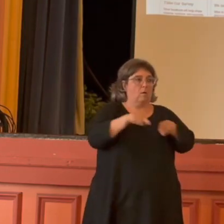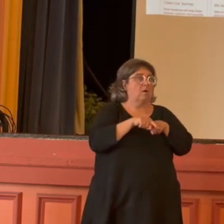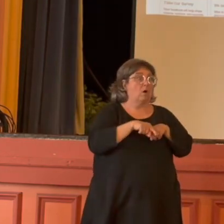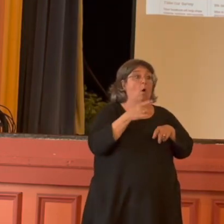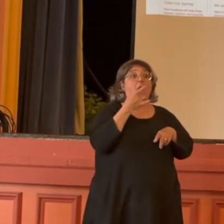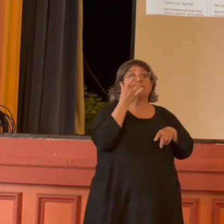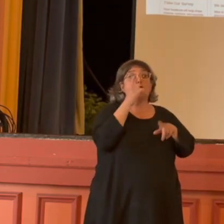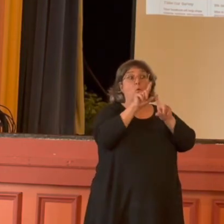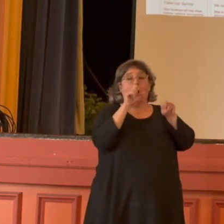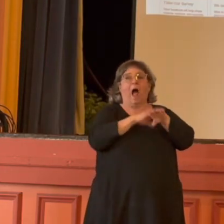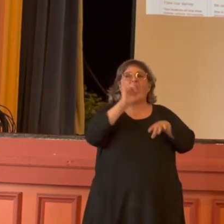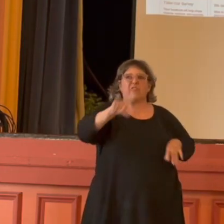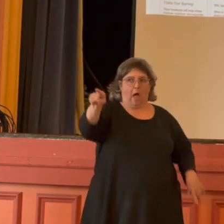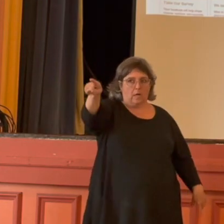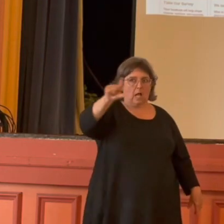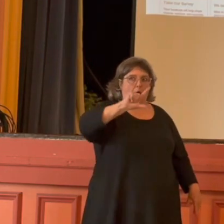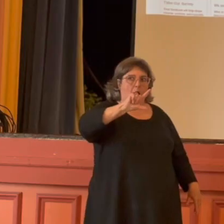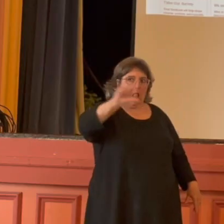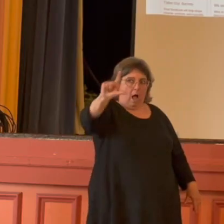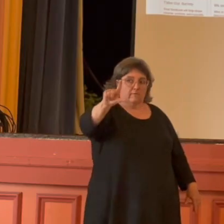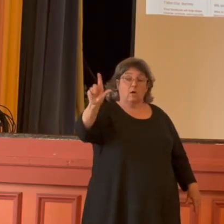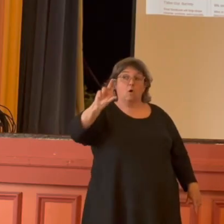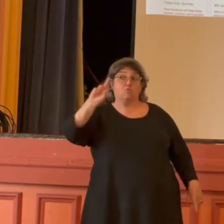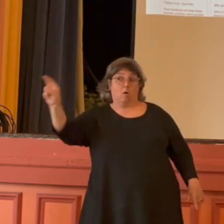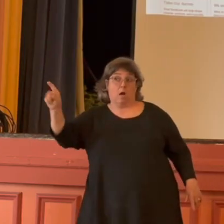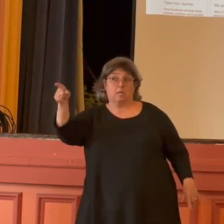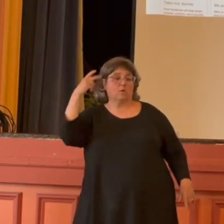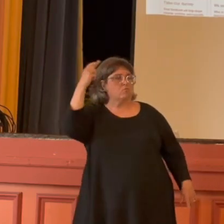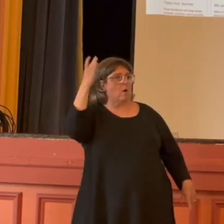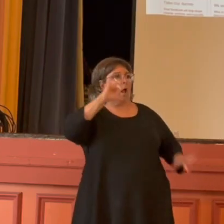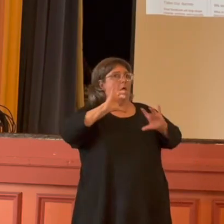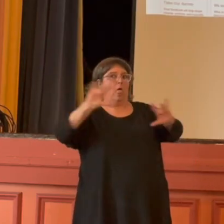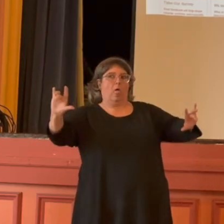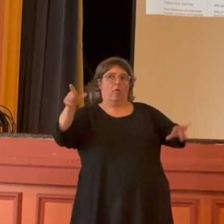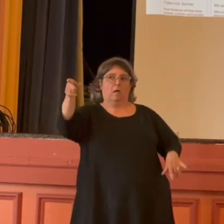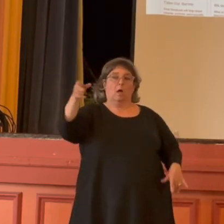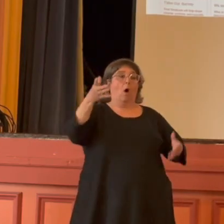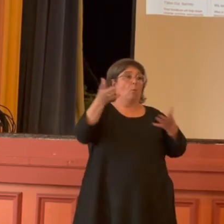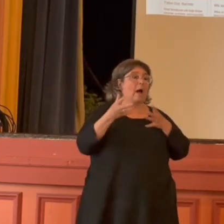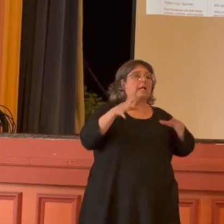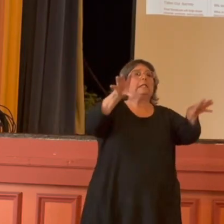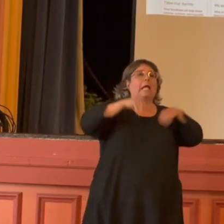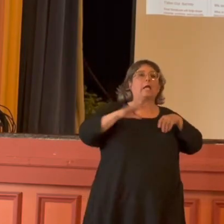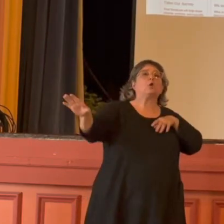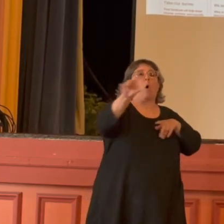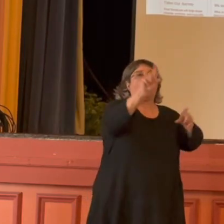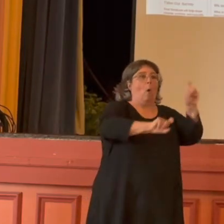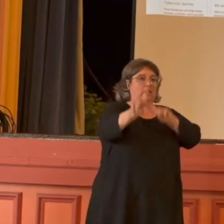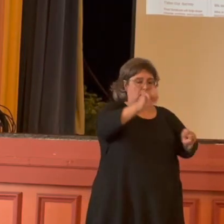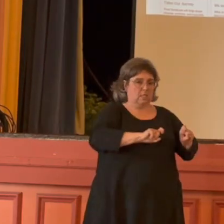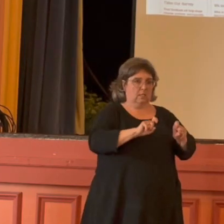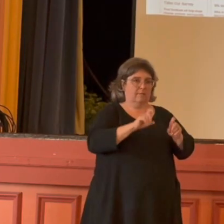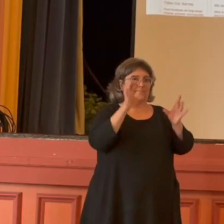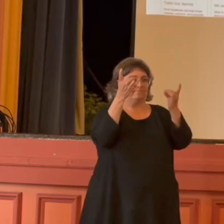few questions that's on the left-hand side, and on the right-hand side, the reason it's blank is because we want to take the questions that you all have, put